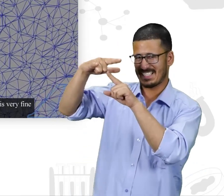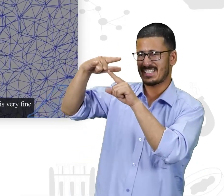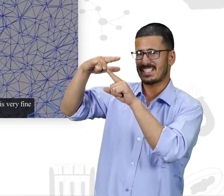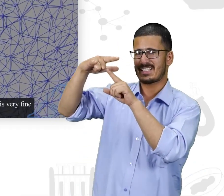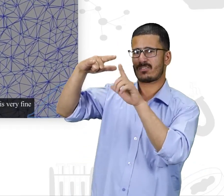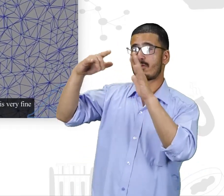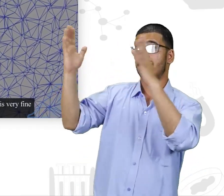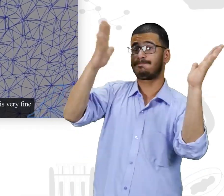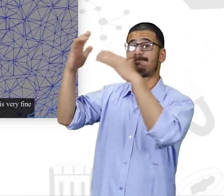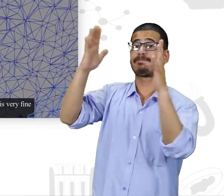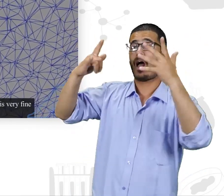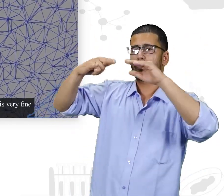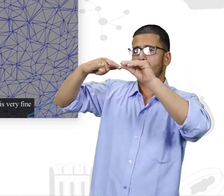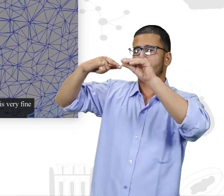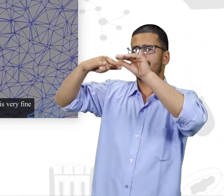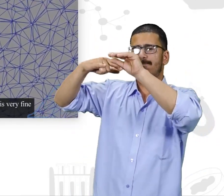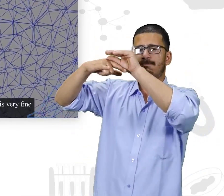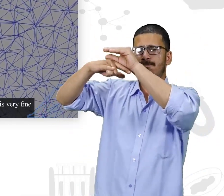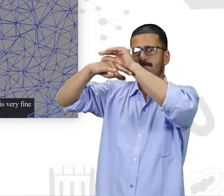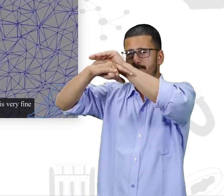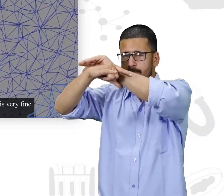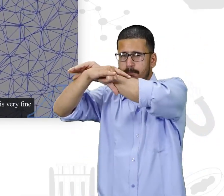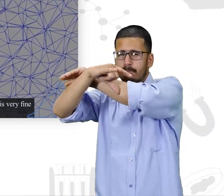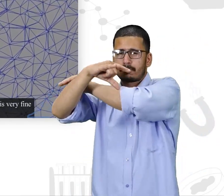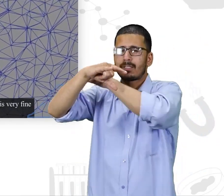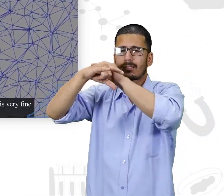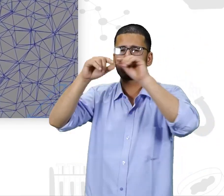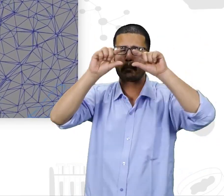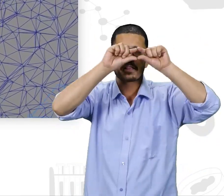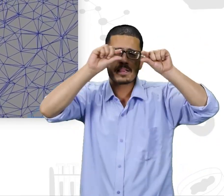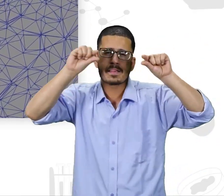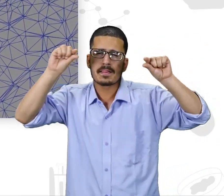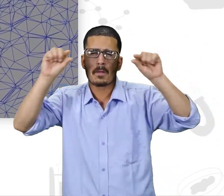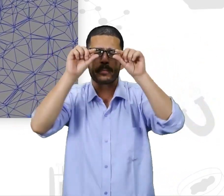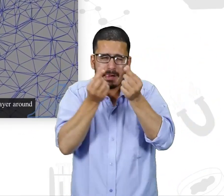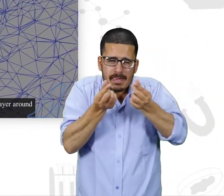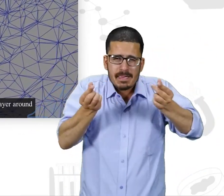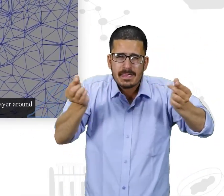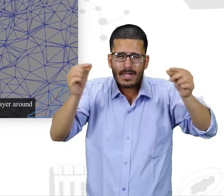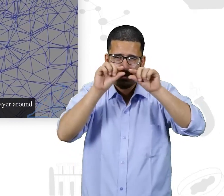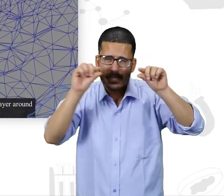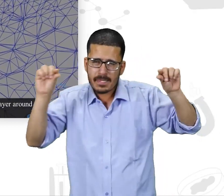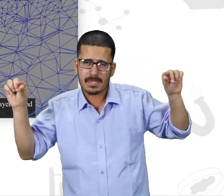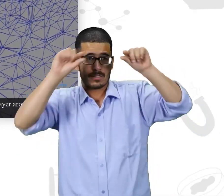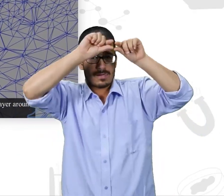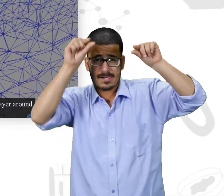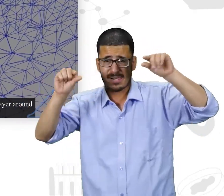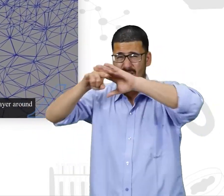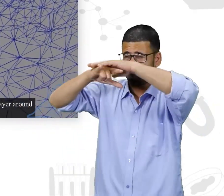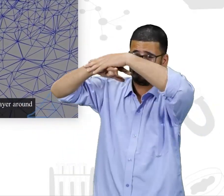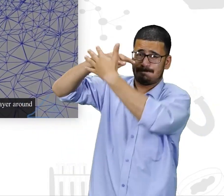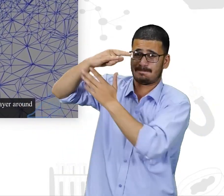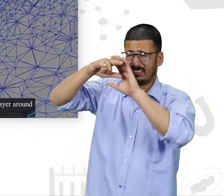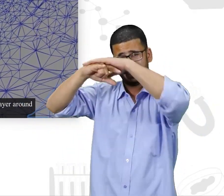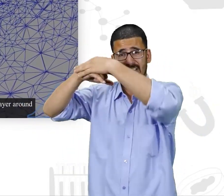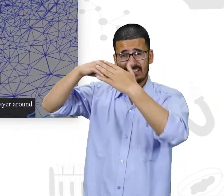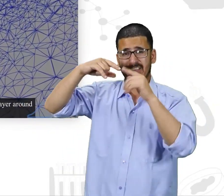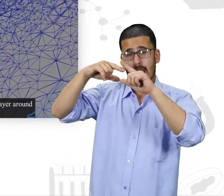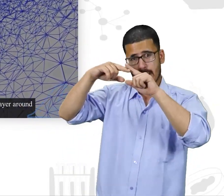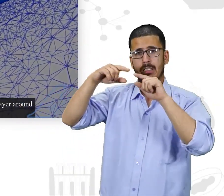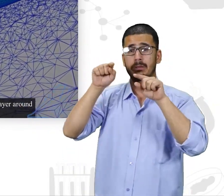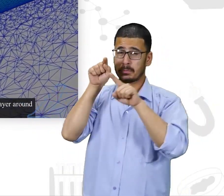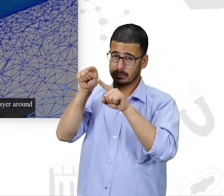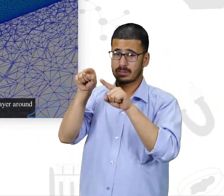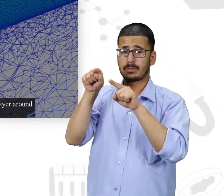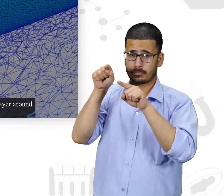the boundary layer and is very fine in the normal direction to the aircraft surface. Only if the grid is fine, the rapid changes